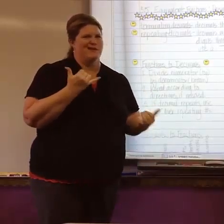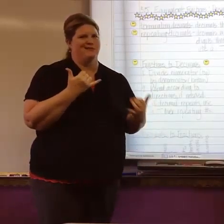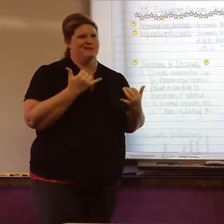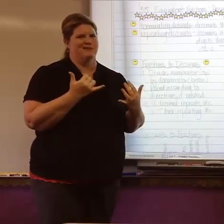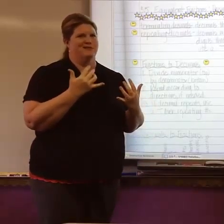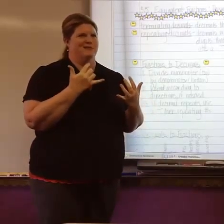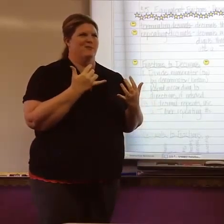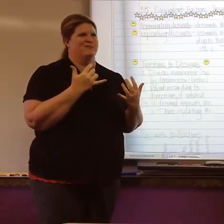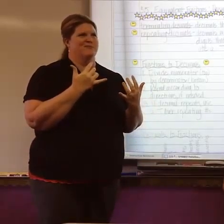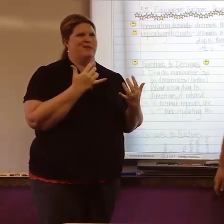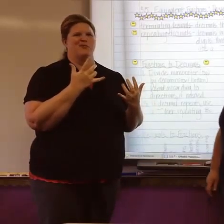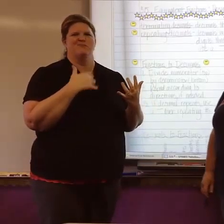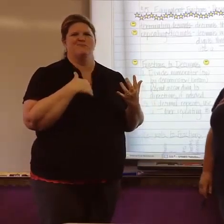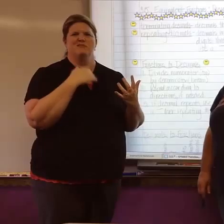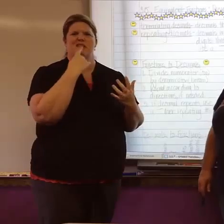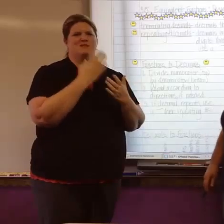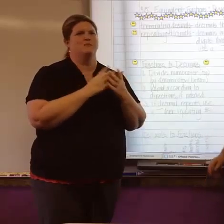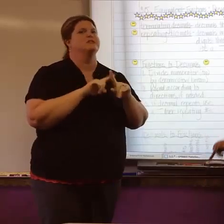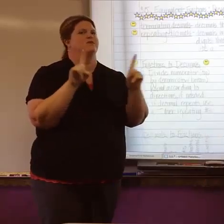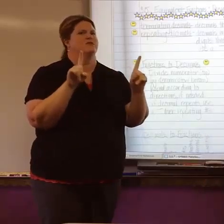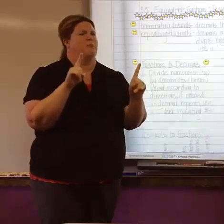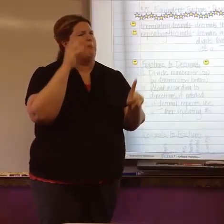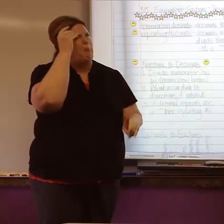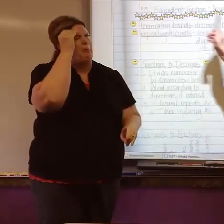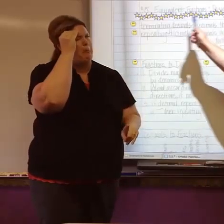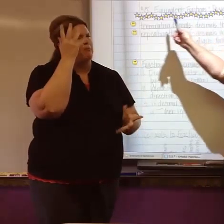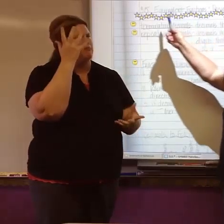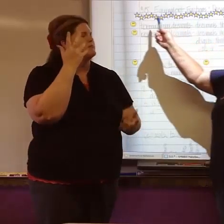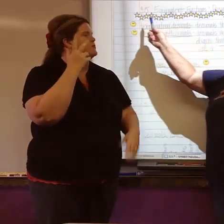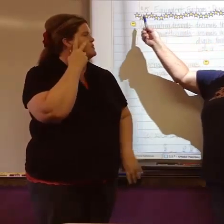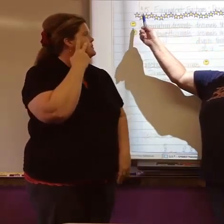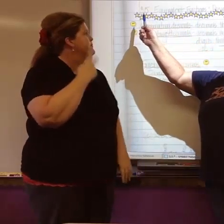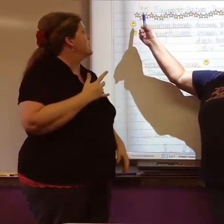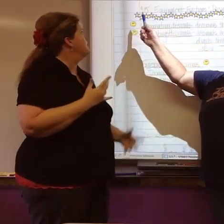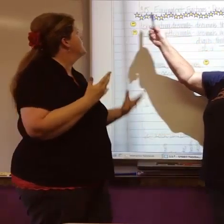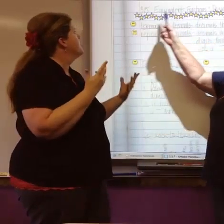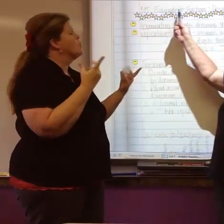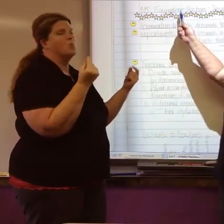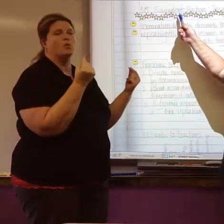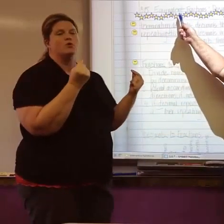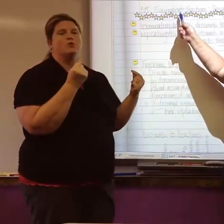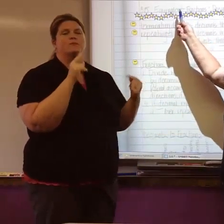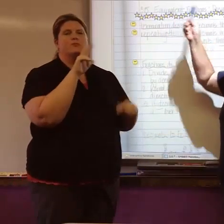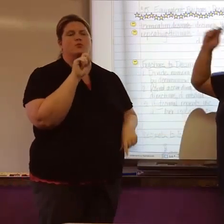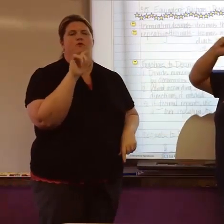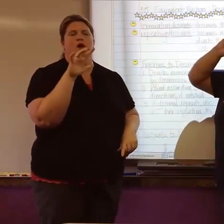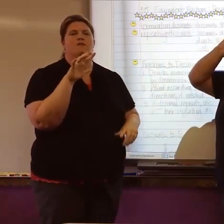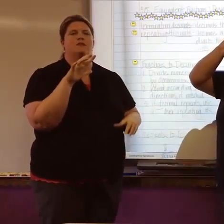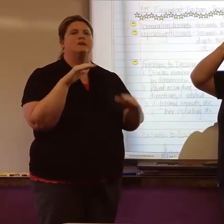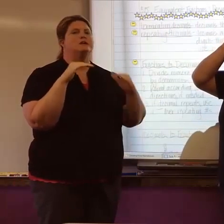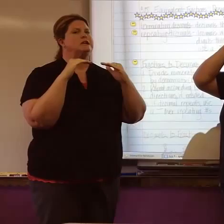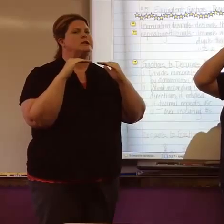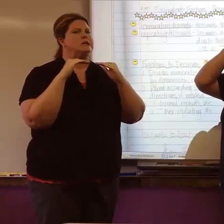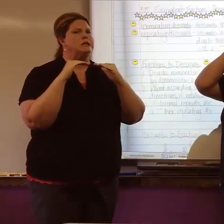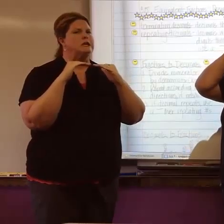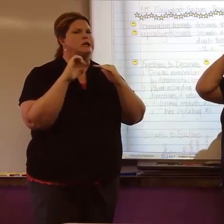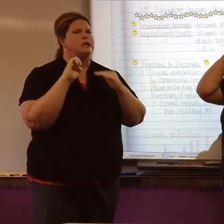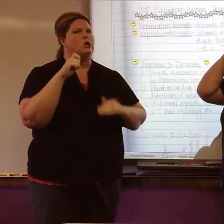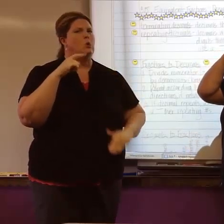today. I'm going to try something new. Don't know what it is yet. This lesson, 3-5. Equivalent.